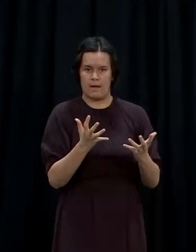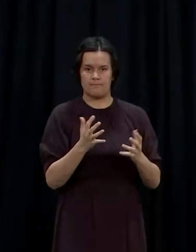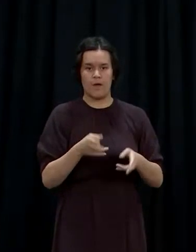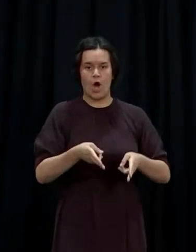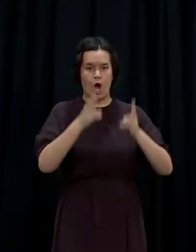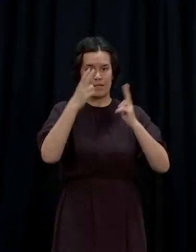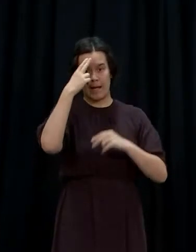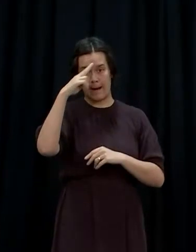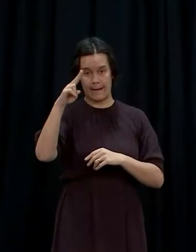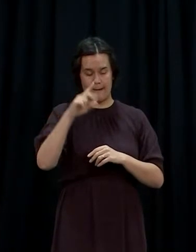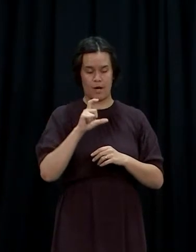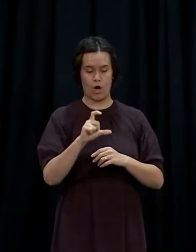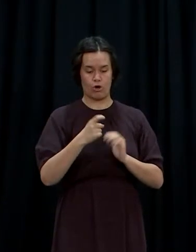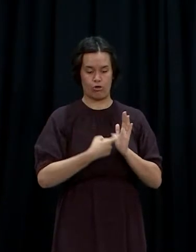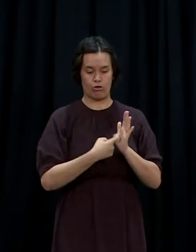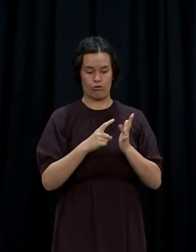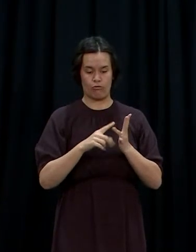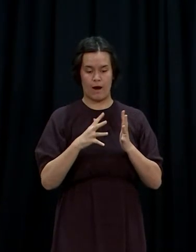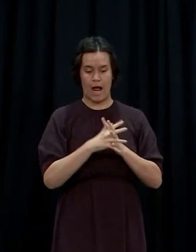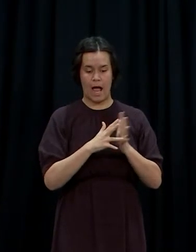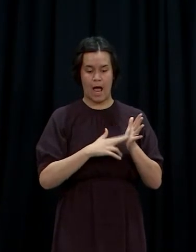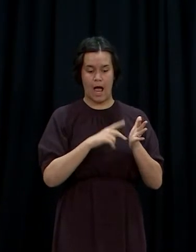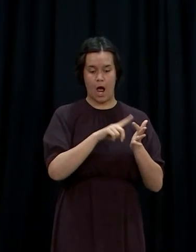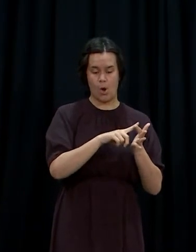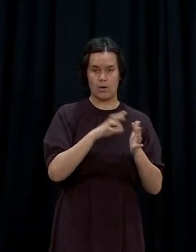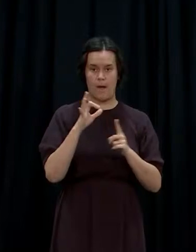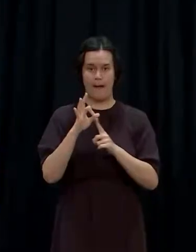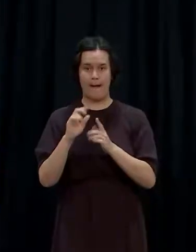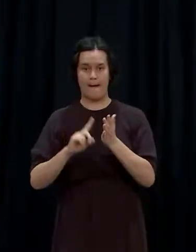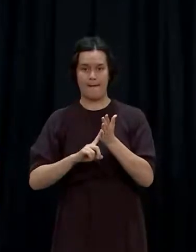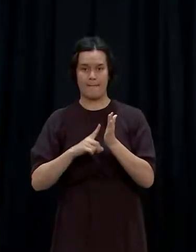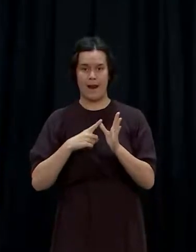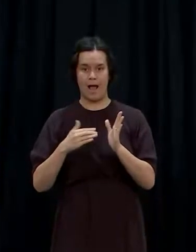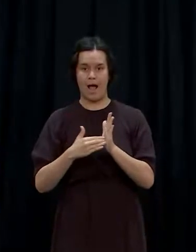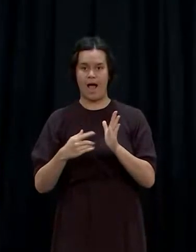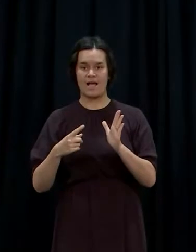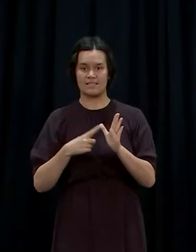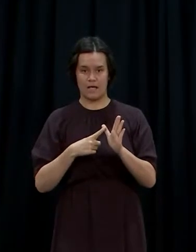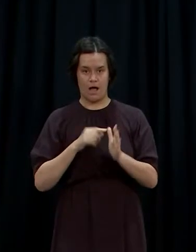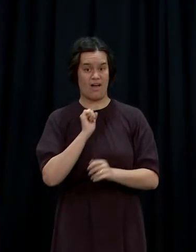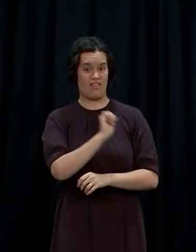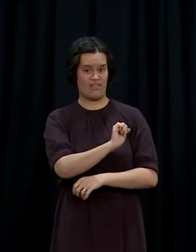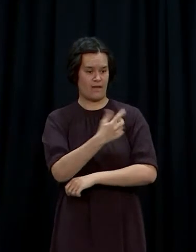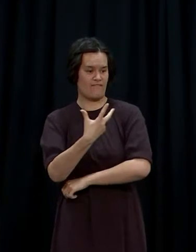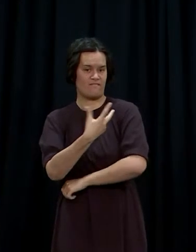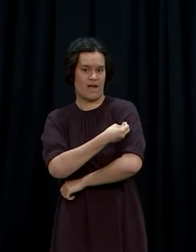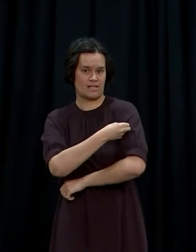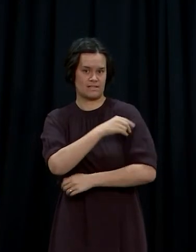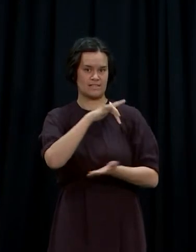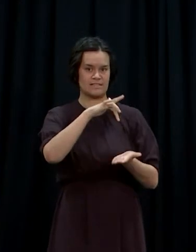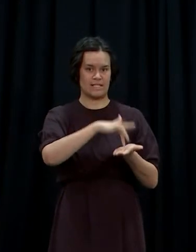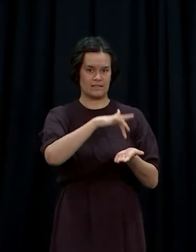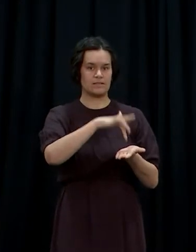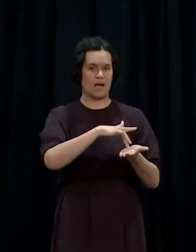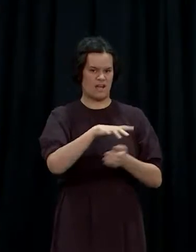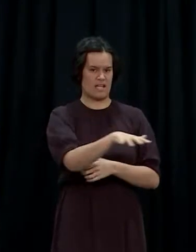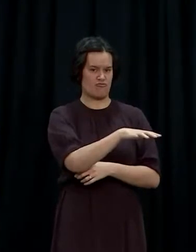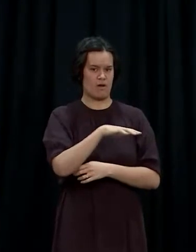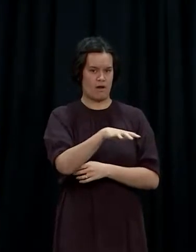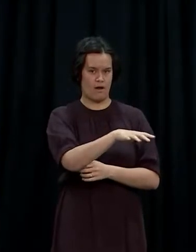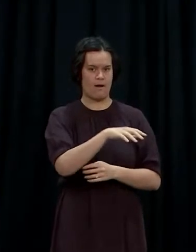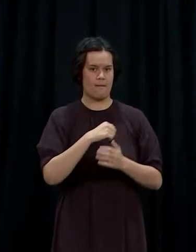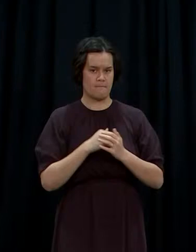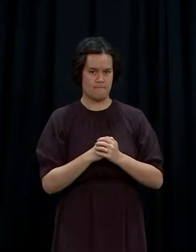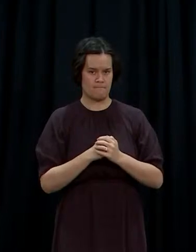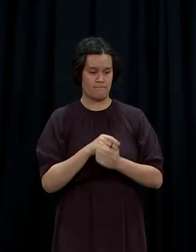is linked to the case that has created this as a place of interest is linked to the community outbreak, and the date of